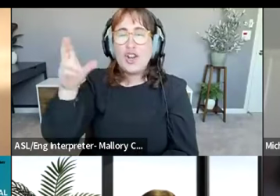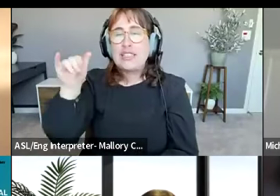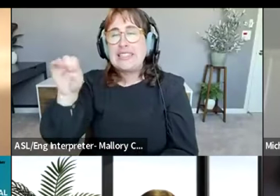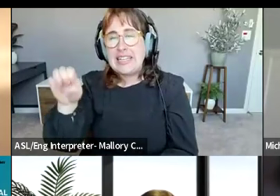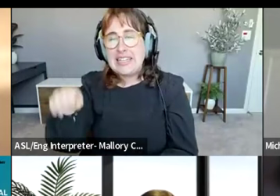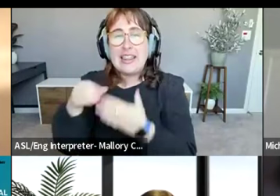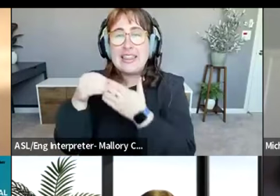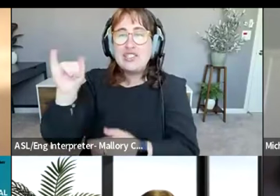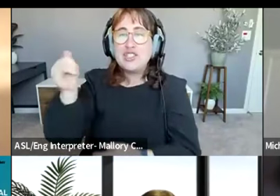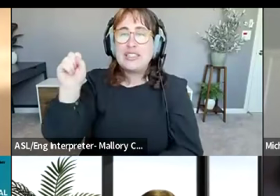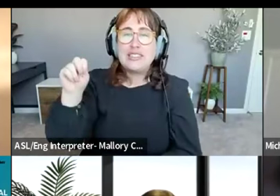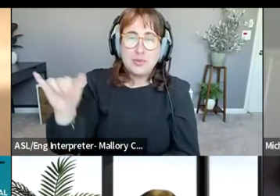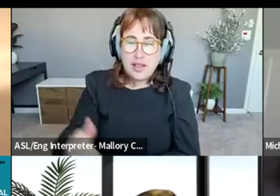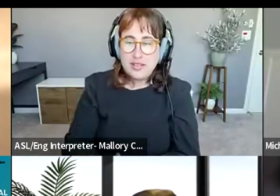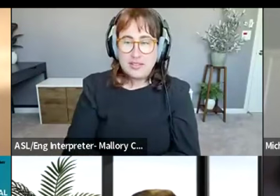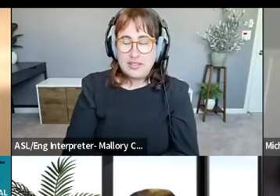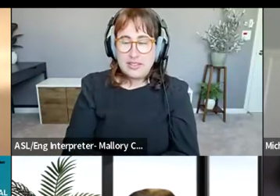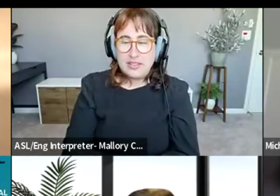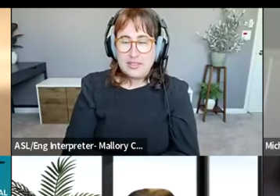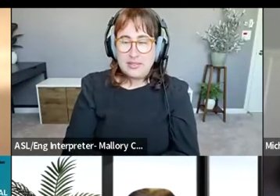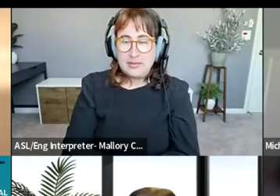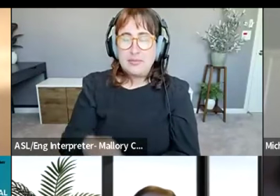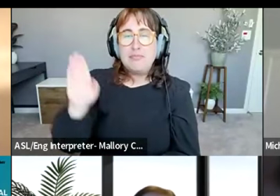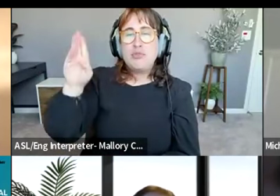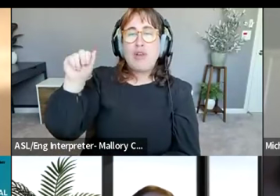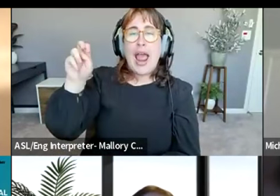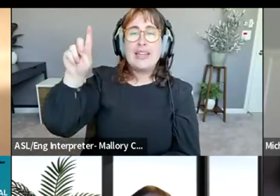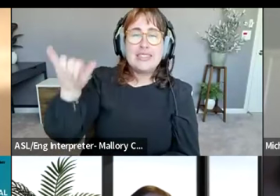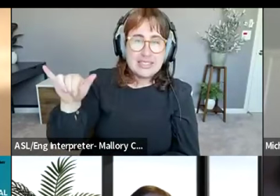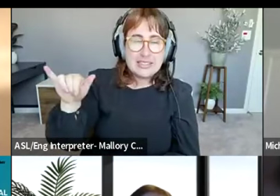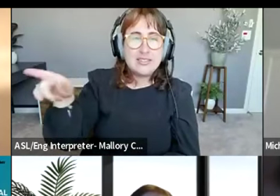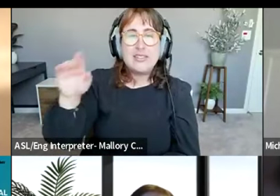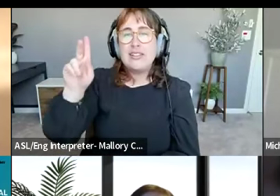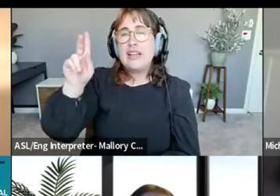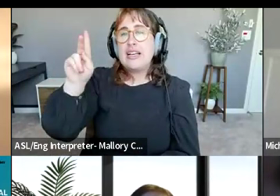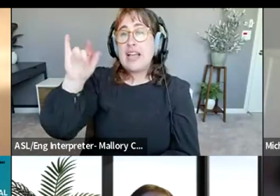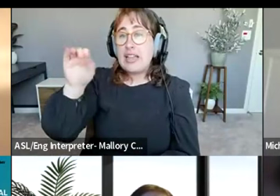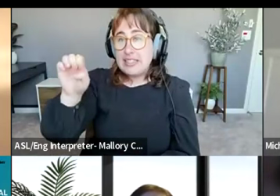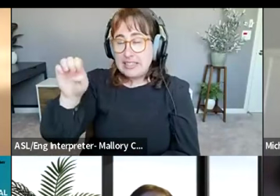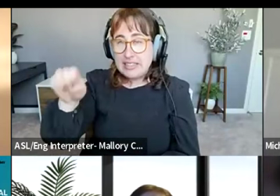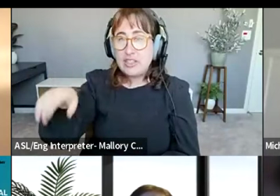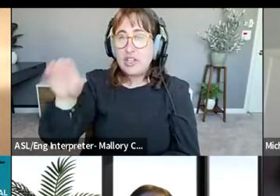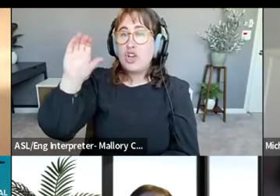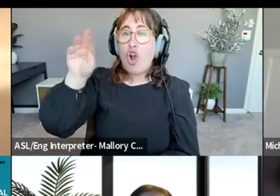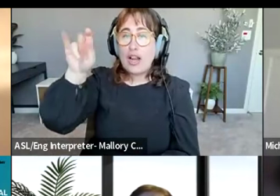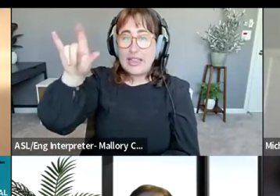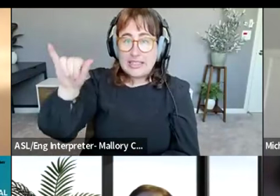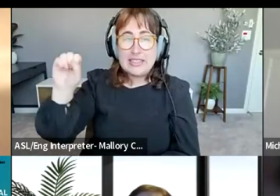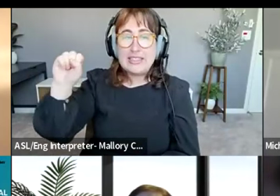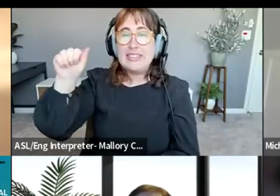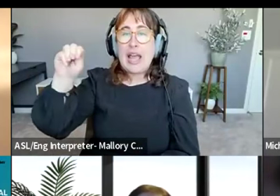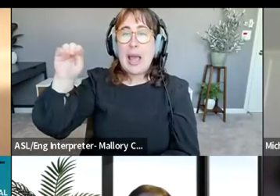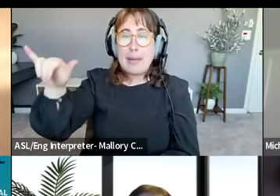lead Jason as well. We've got Brandy on, and we've got Kylie on, and Carly and Sammy,